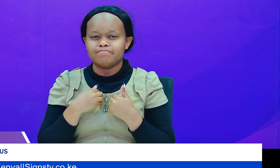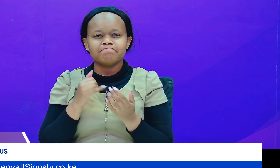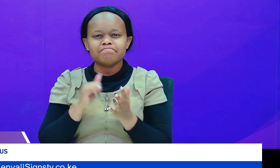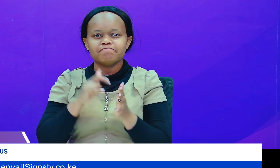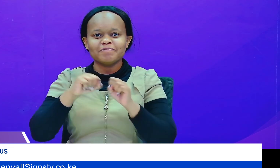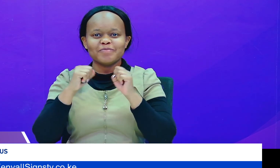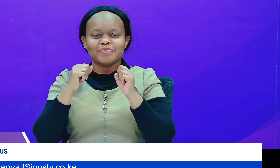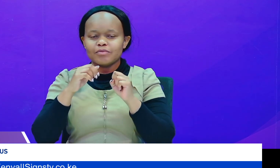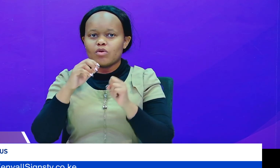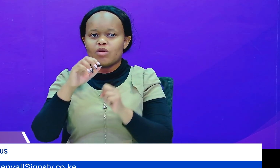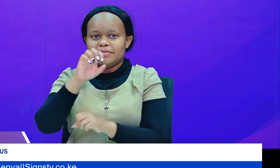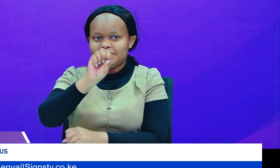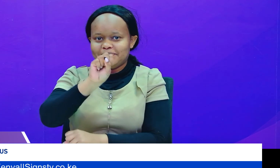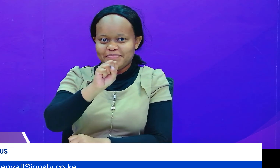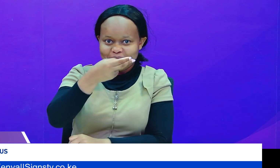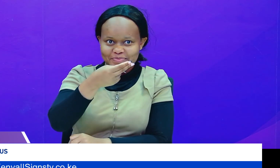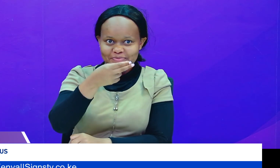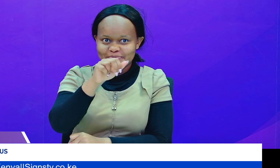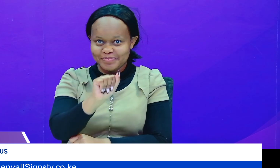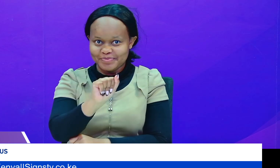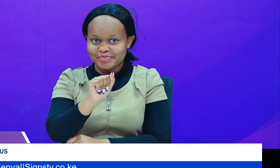President William Ruto has reaffirmed